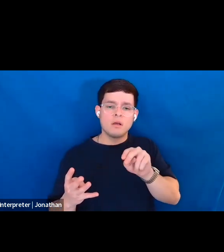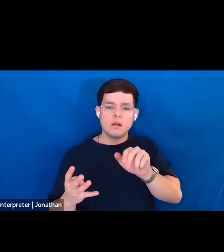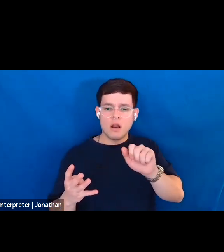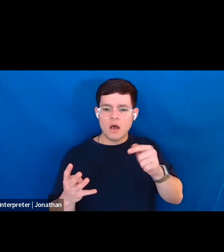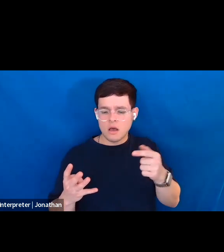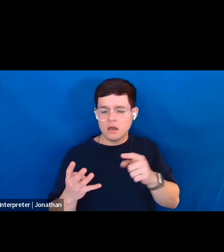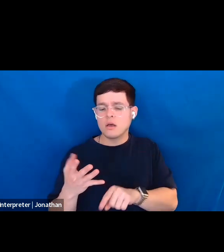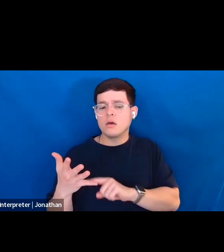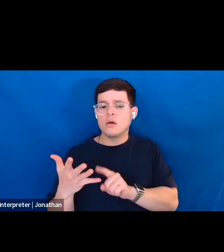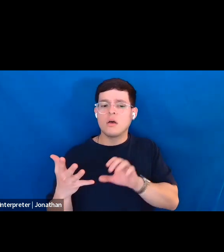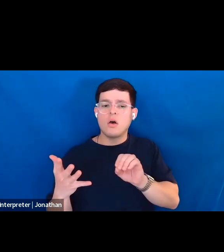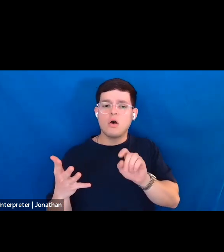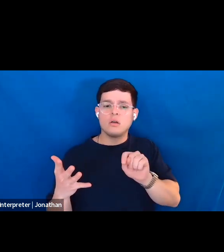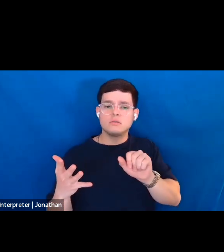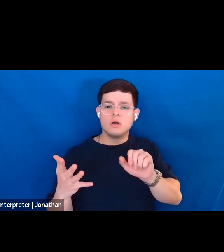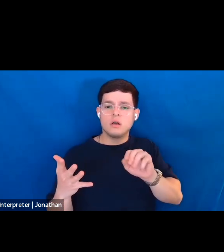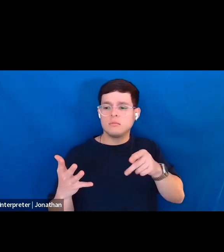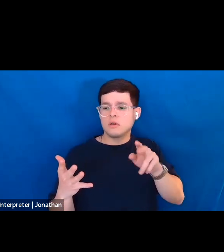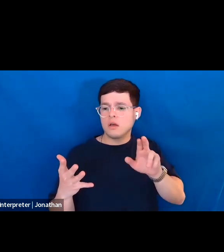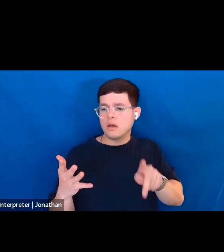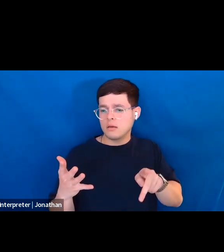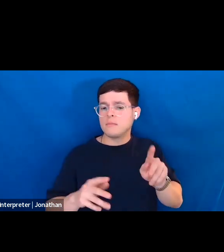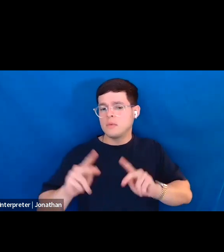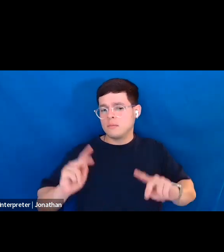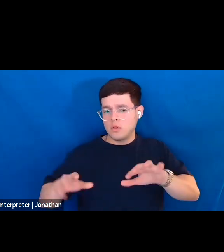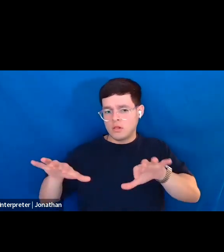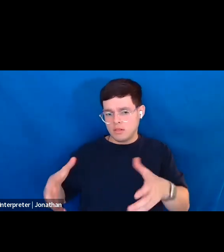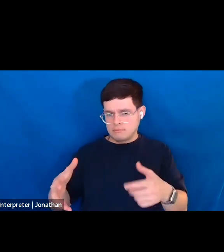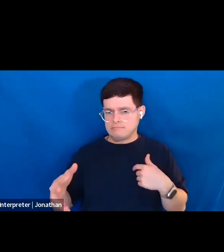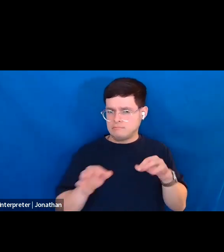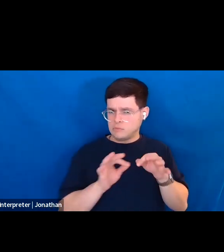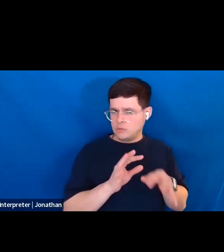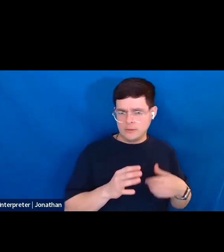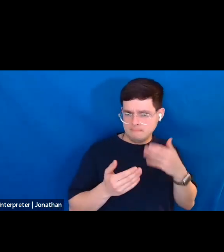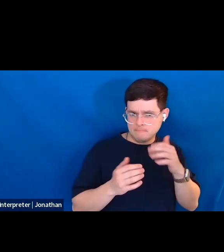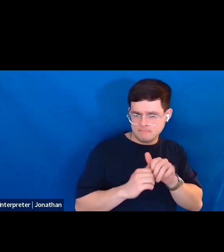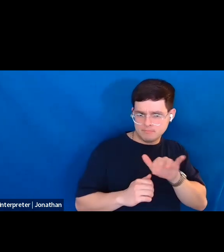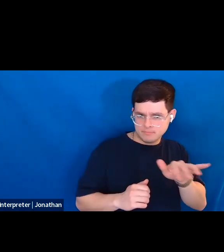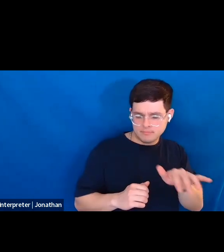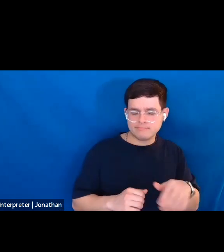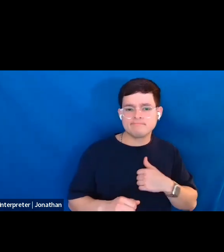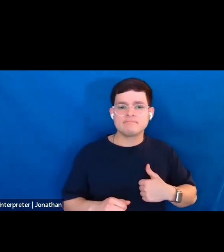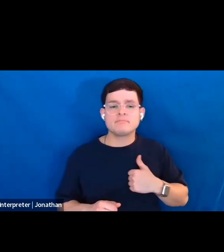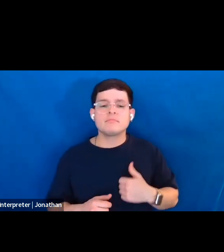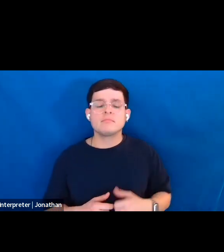and Pocumtuck peoples. Right. So